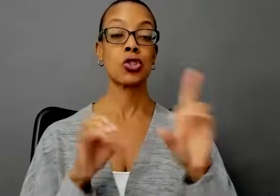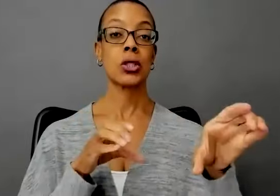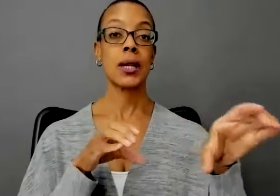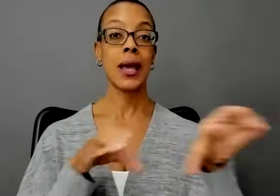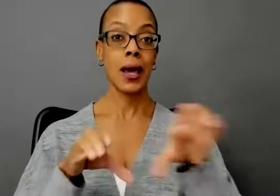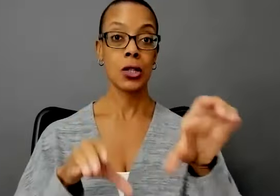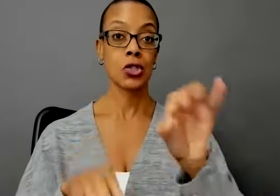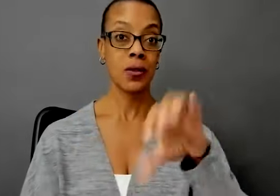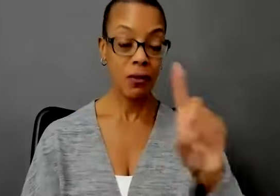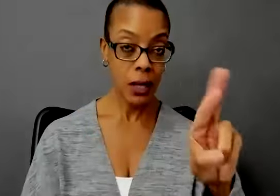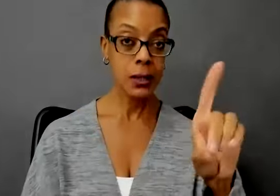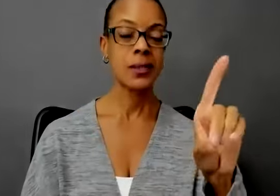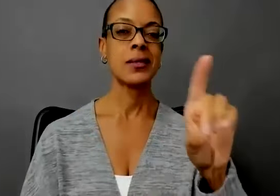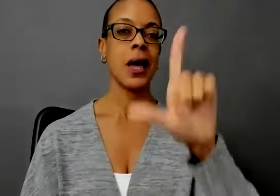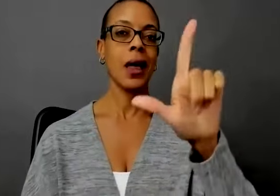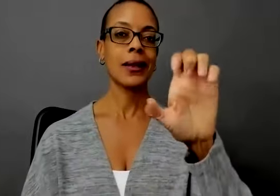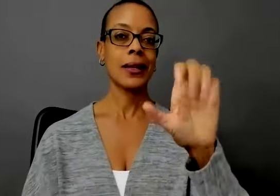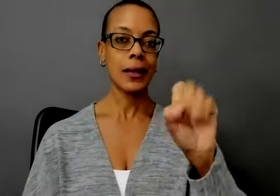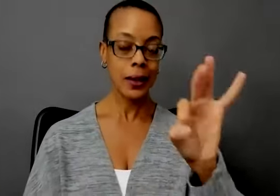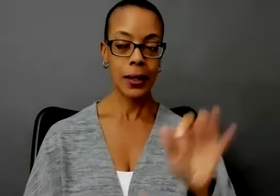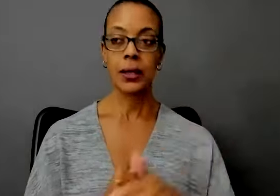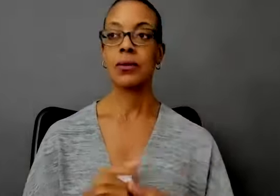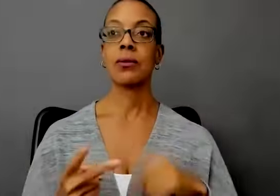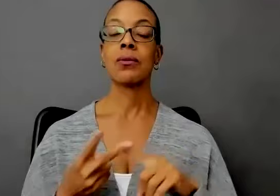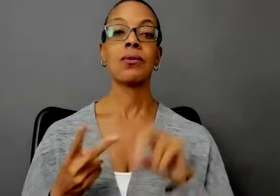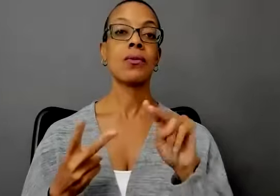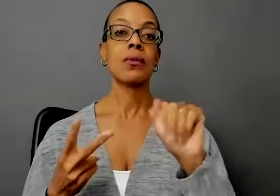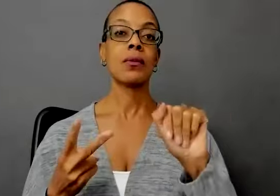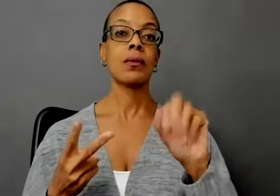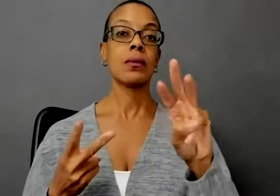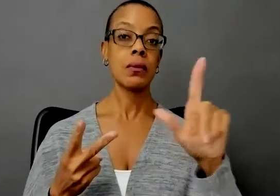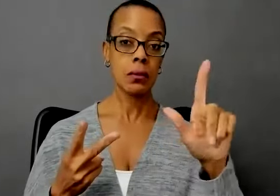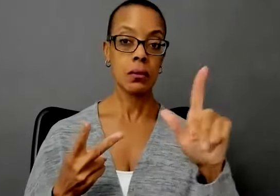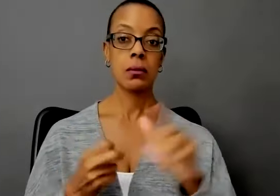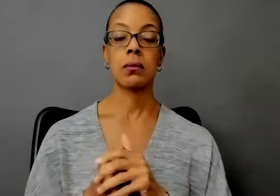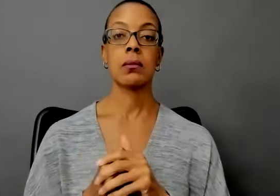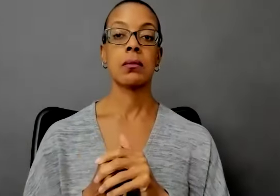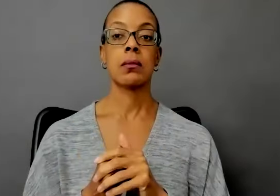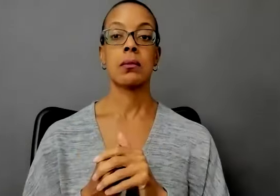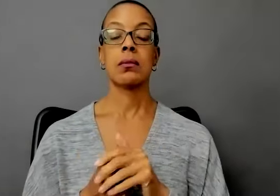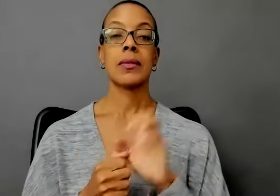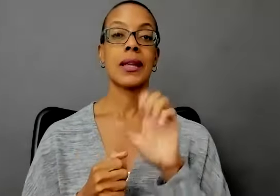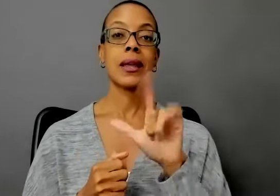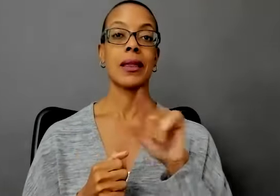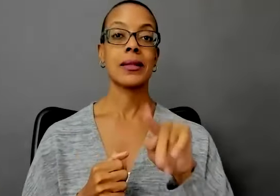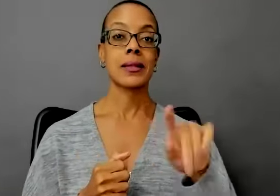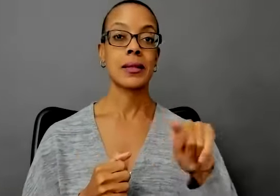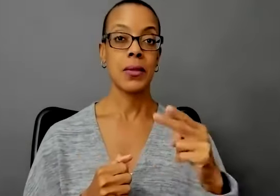LEAF, the National Association of Women and the Law, Elizabeth Fry Society, Ending Violence Association of Canada,